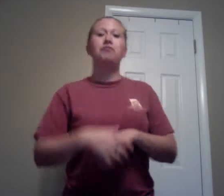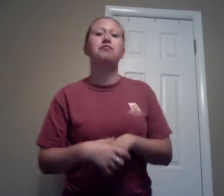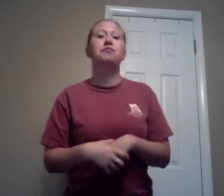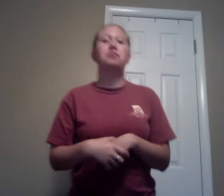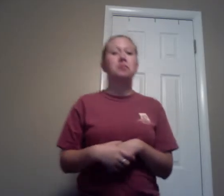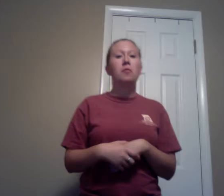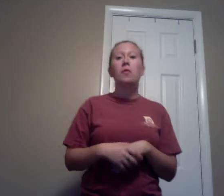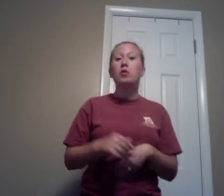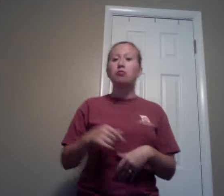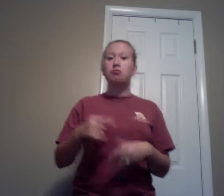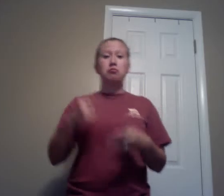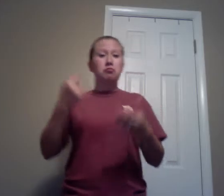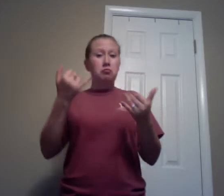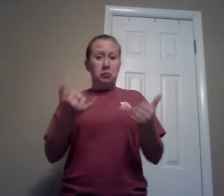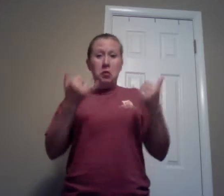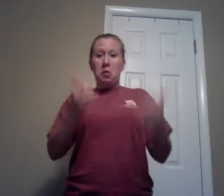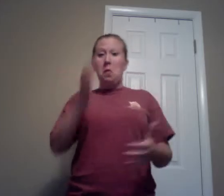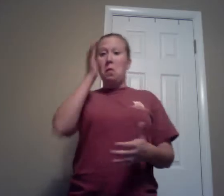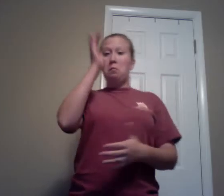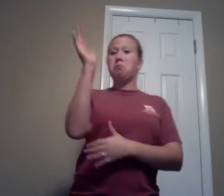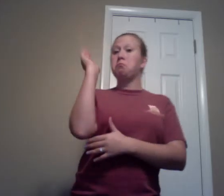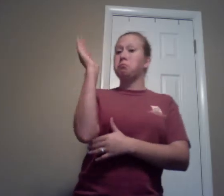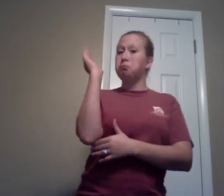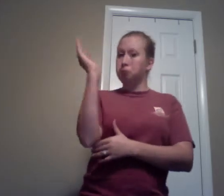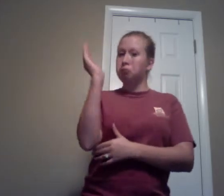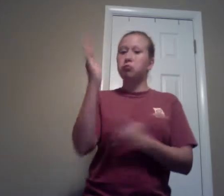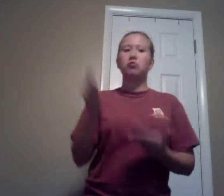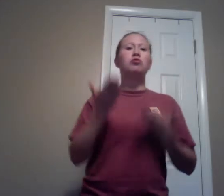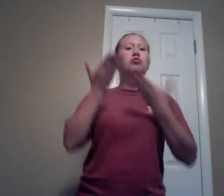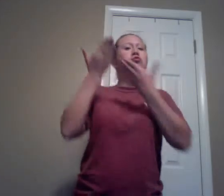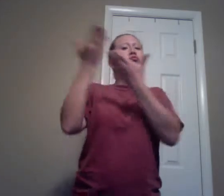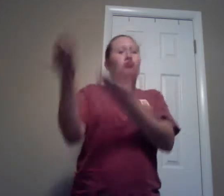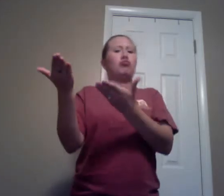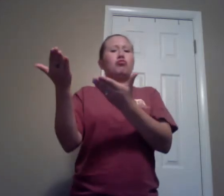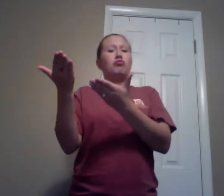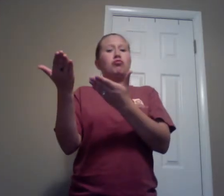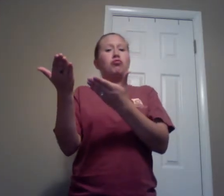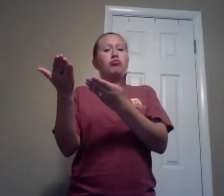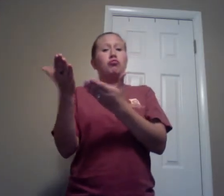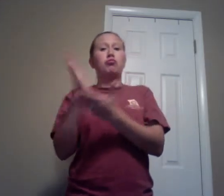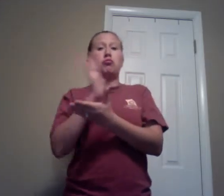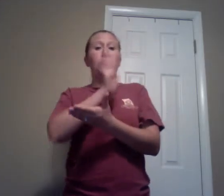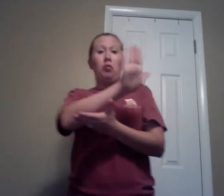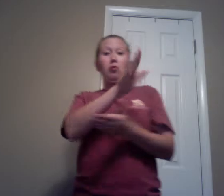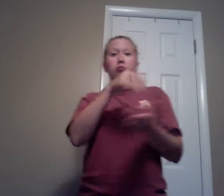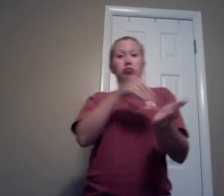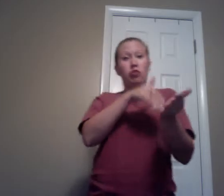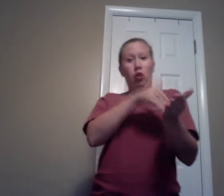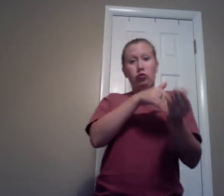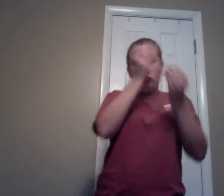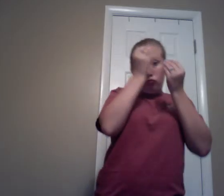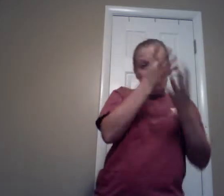and suggestions about how you can get through the prep. Remember that whatever we say here may differ from instructions from your